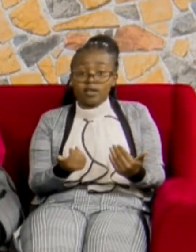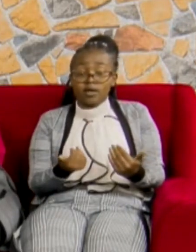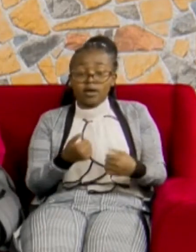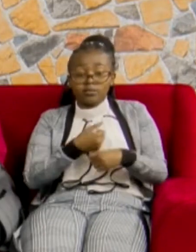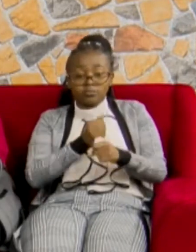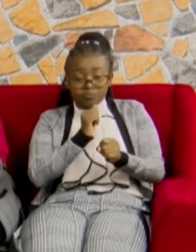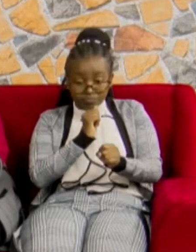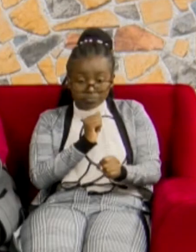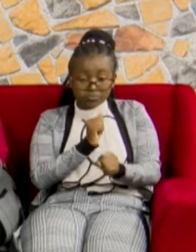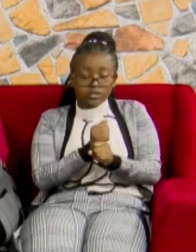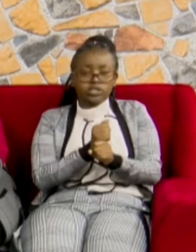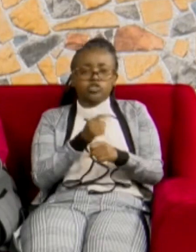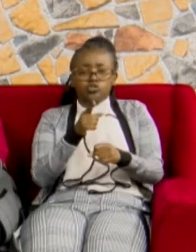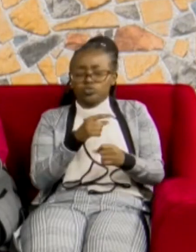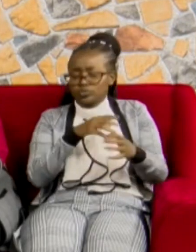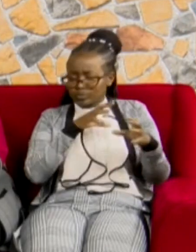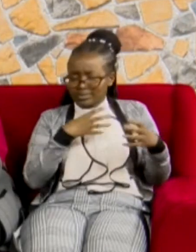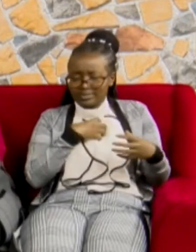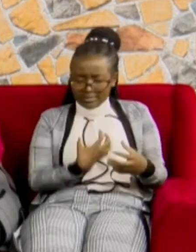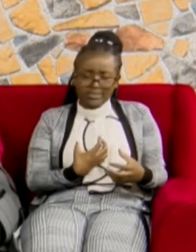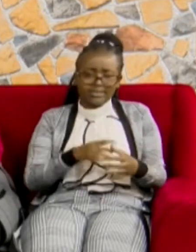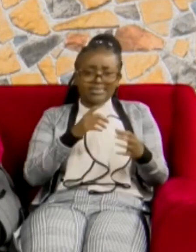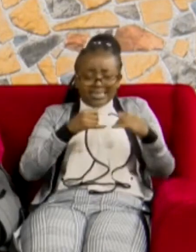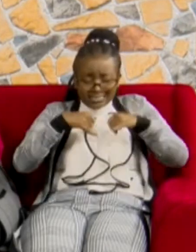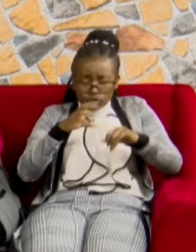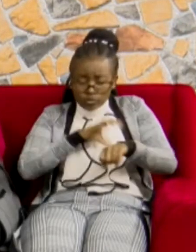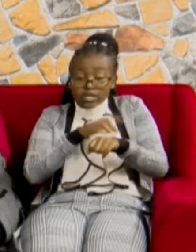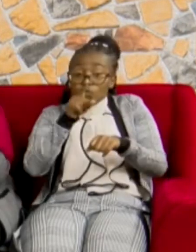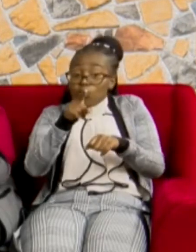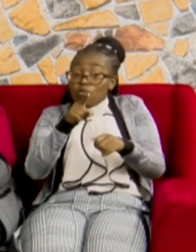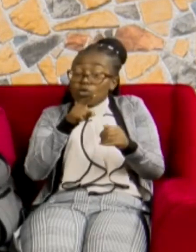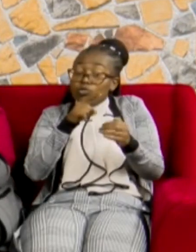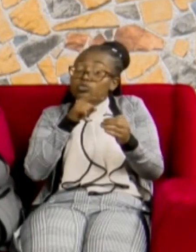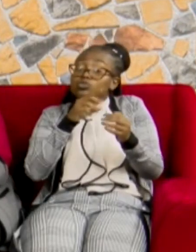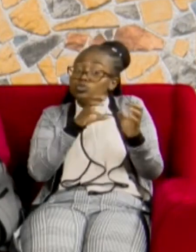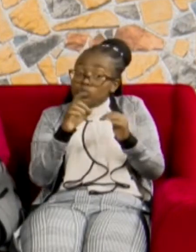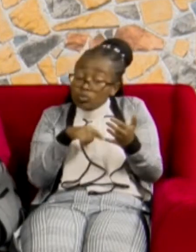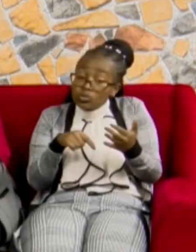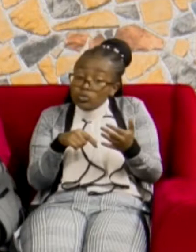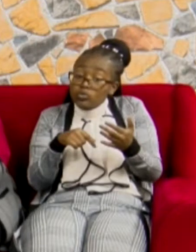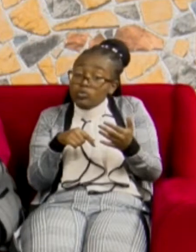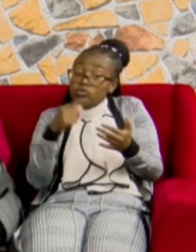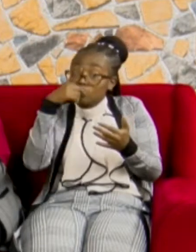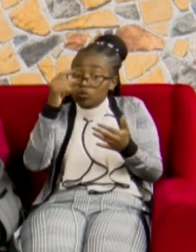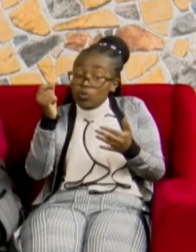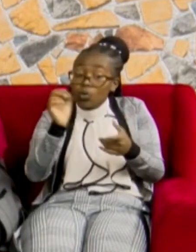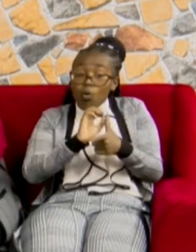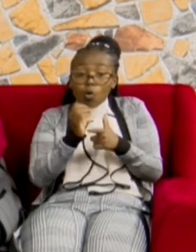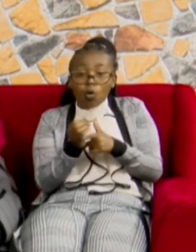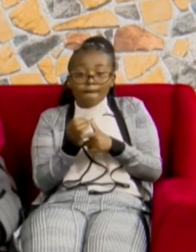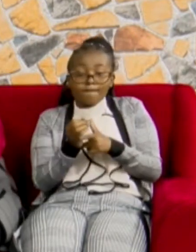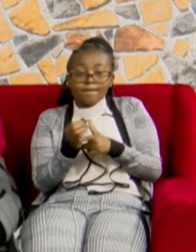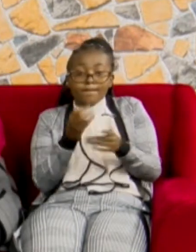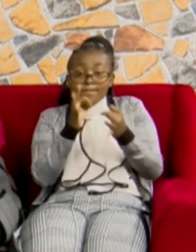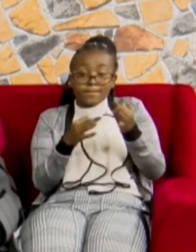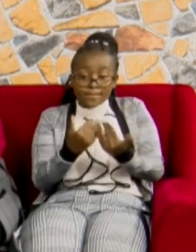speak. And so we're trying to figure out, what do you do? Do you walk away? Because sometimes it's even easier to walk away. Do you put, if